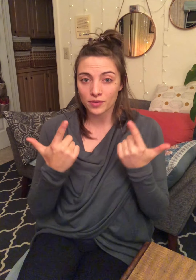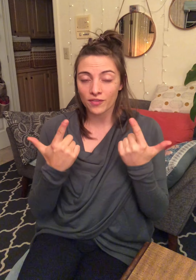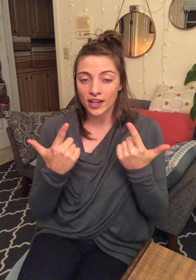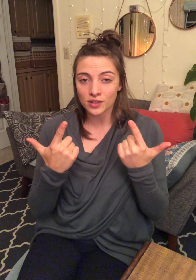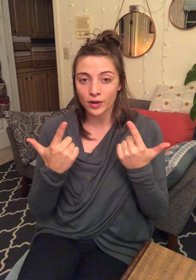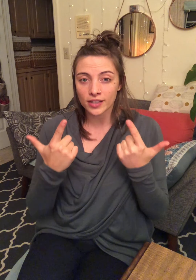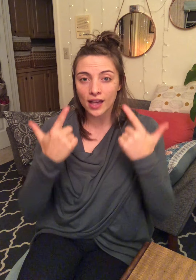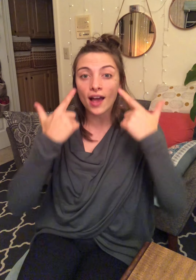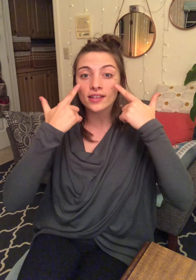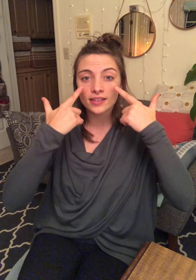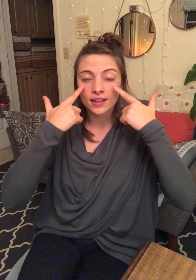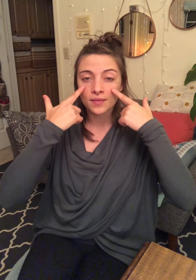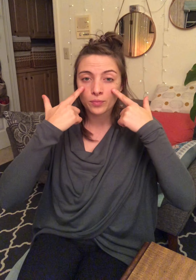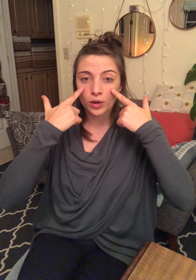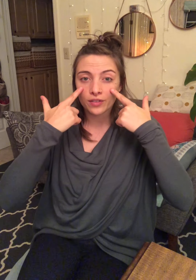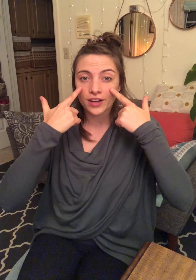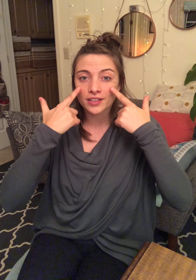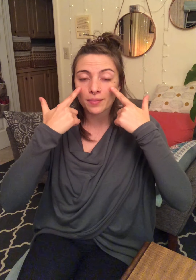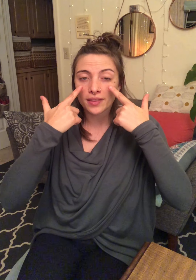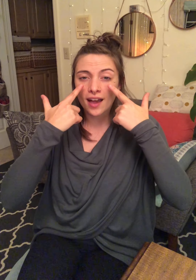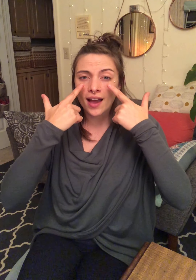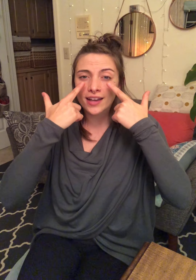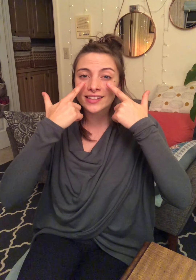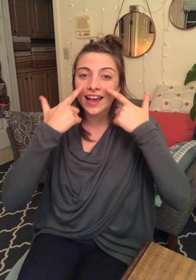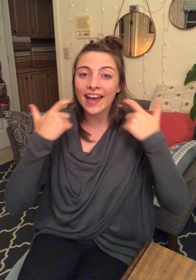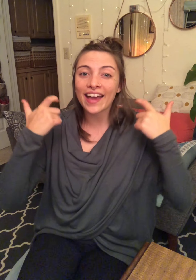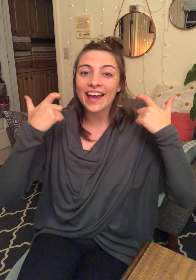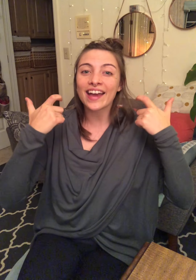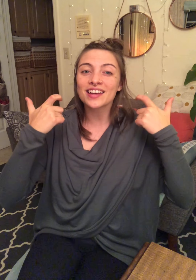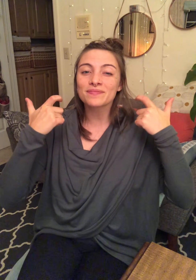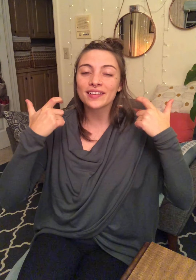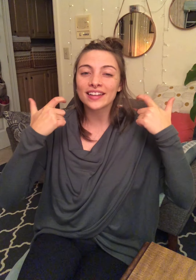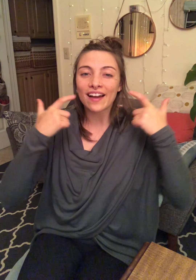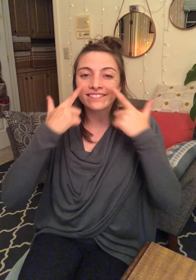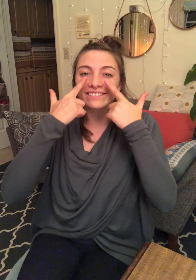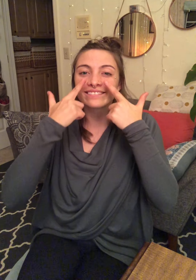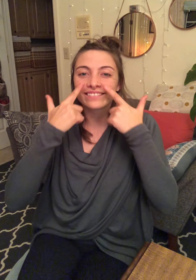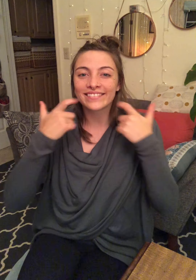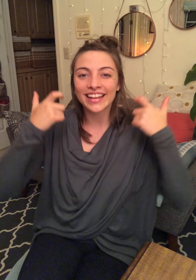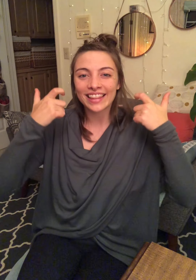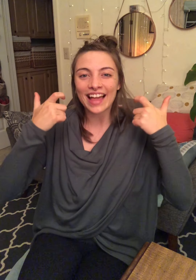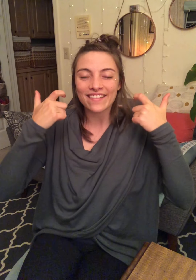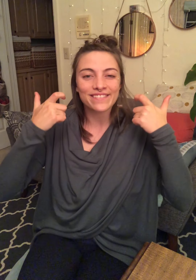face towards us, pointing fingers up at the eyes, and pull it out. Laugh.